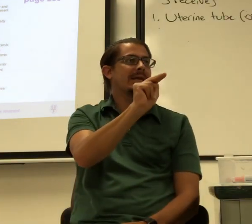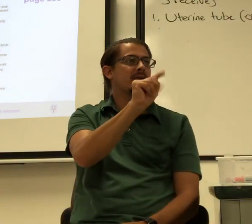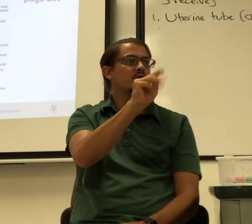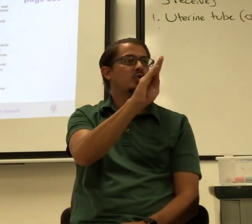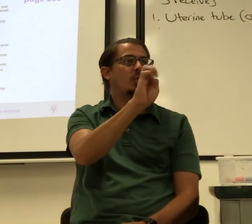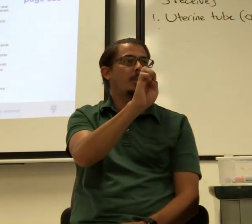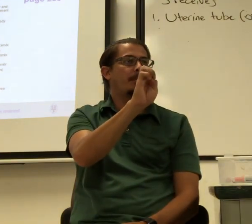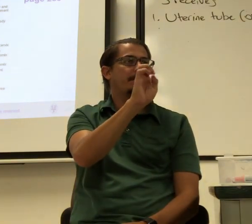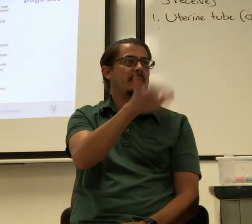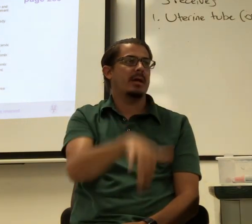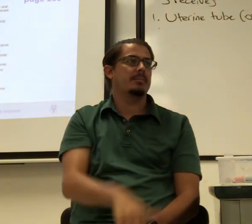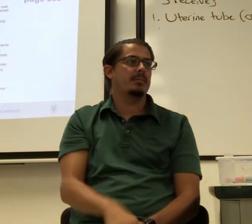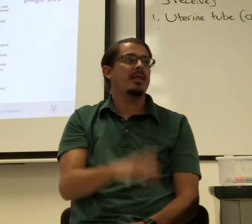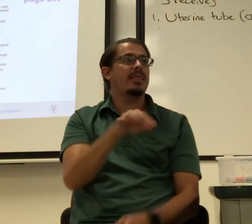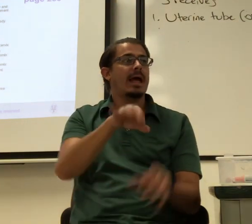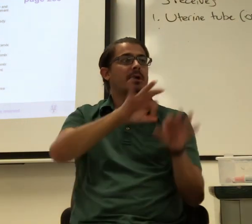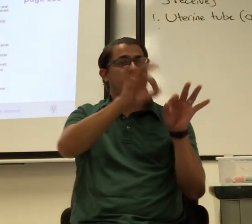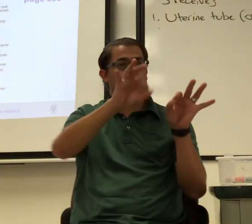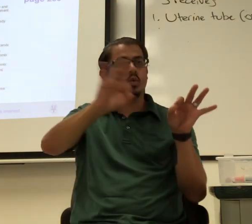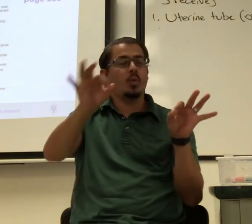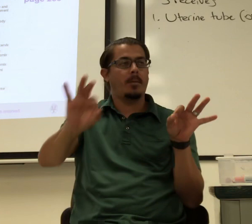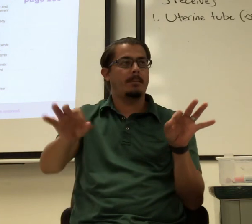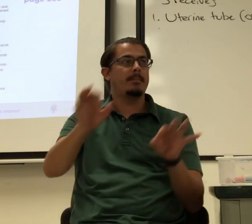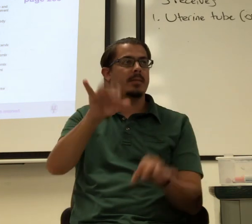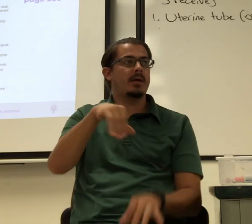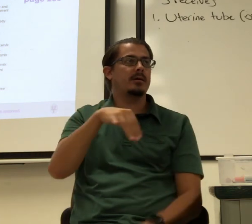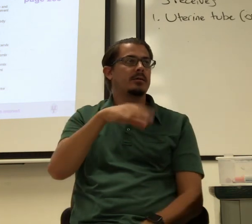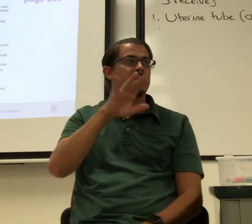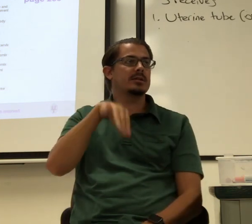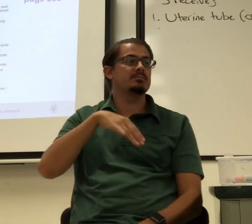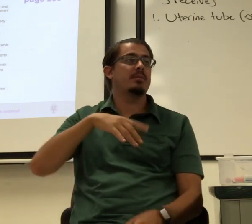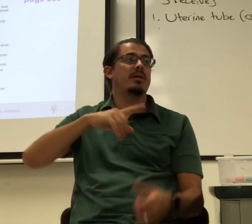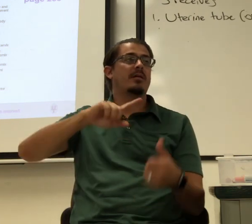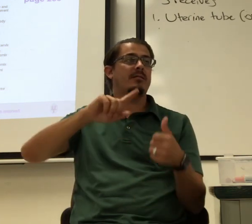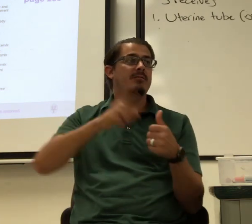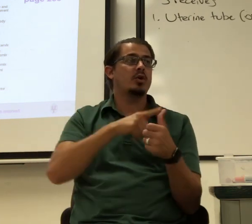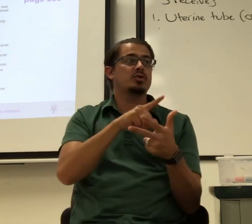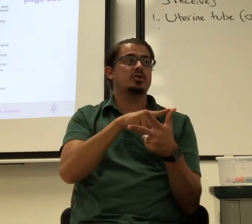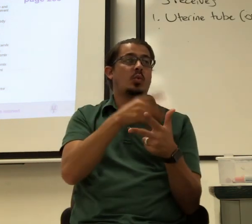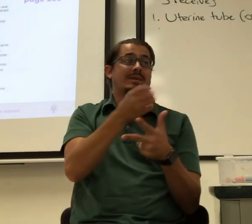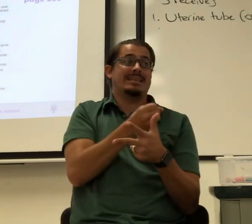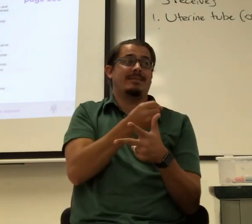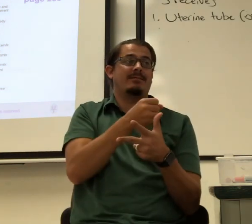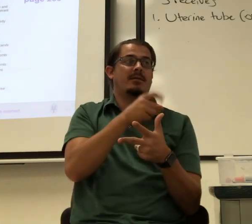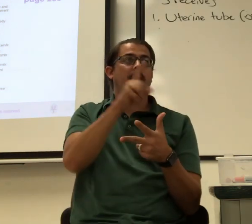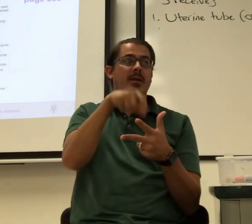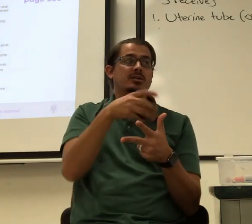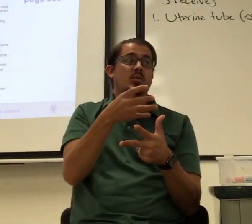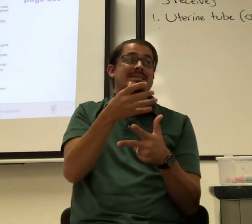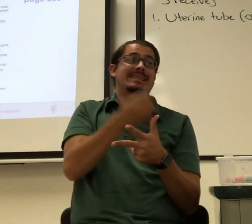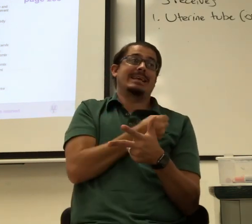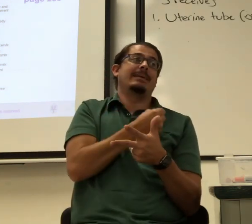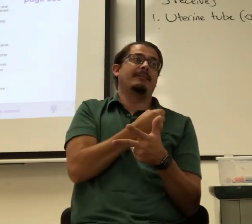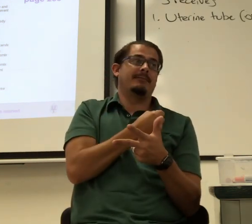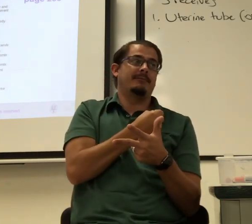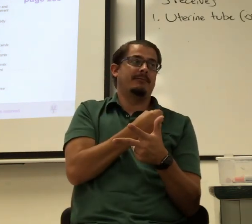Okay, so basically that tube, that's my first receives, must receive